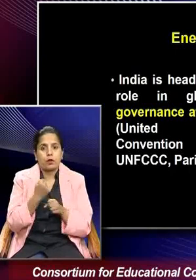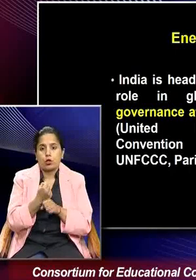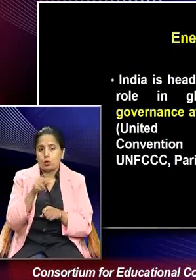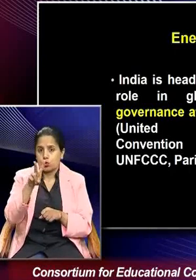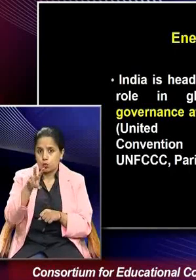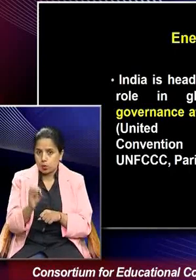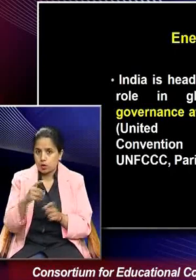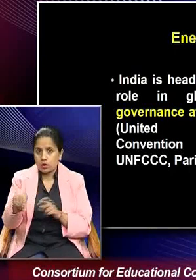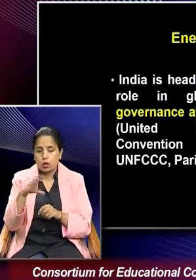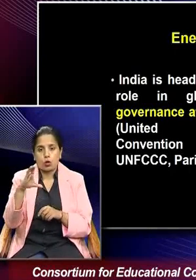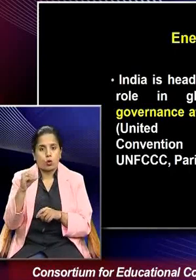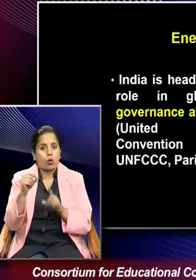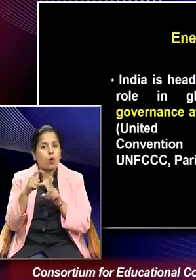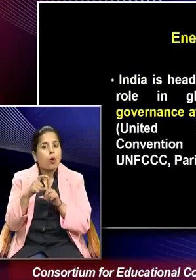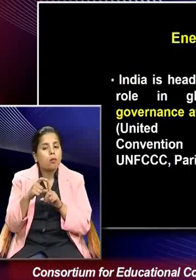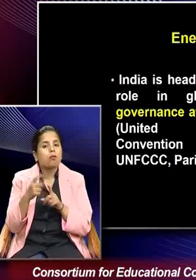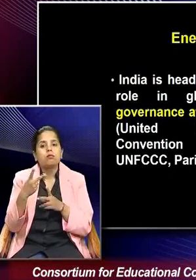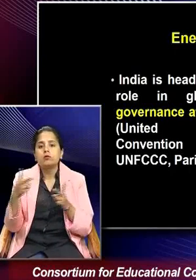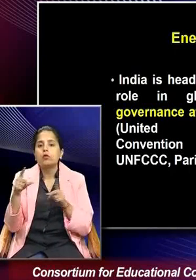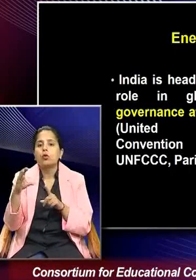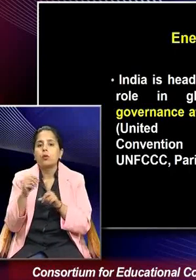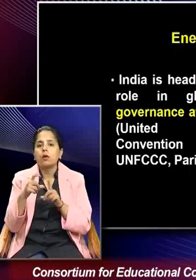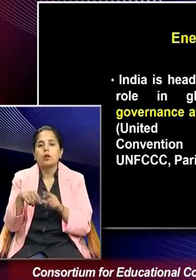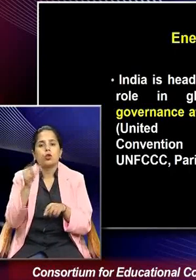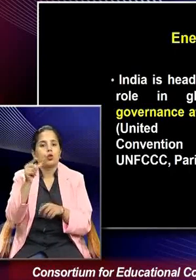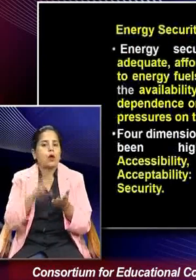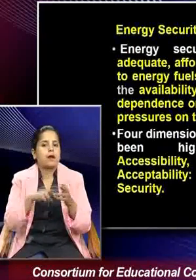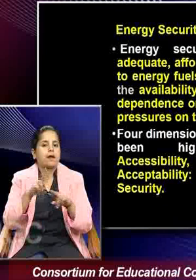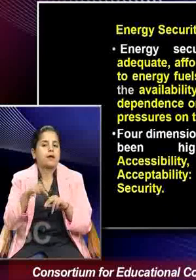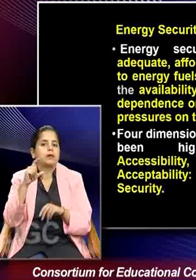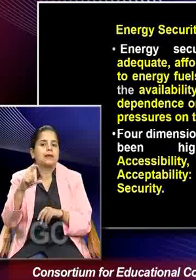G20 and COP23 forums of UNFCCC.